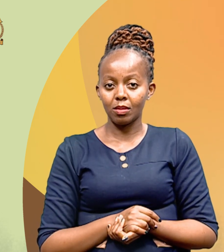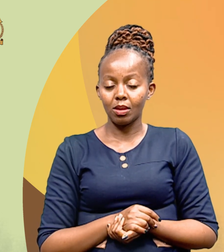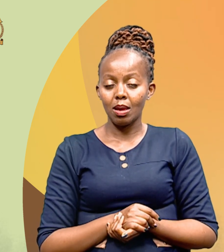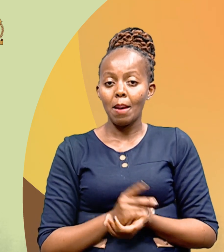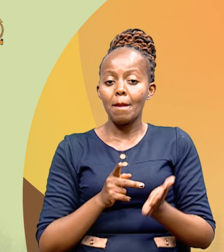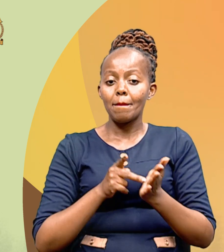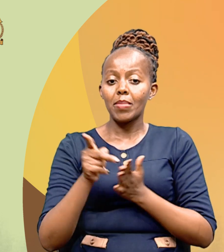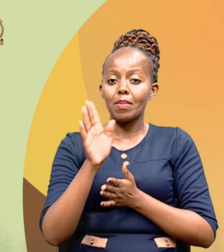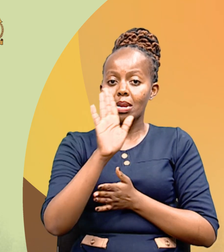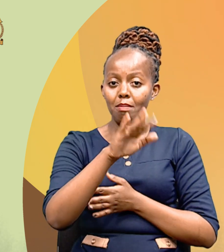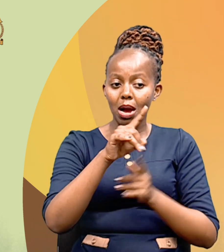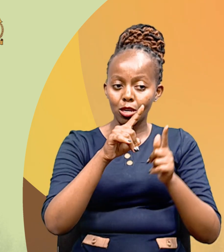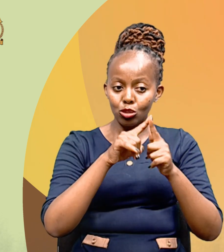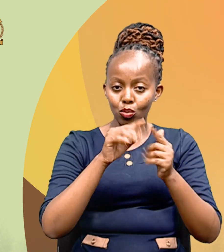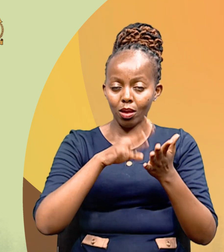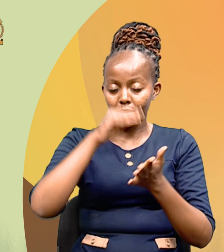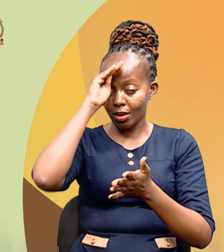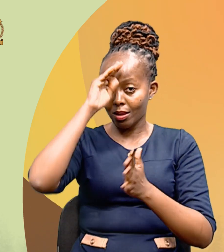Refunds to students.